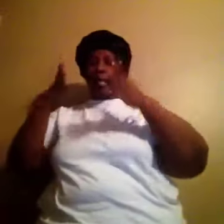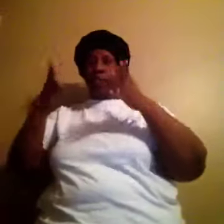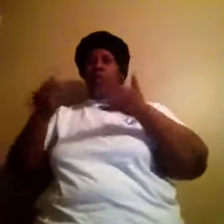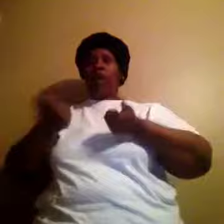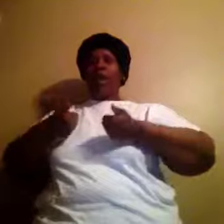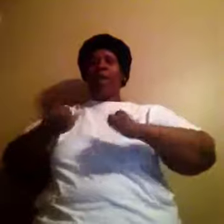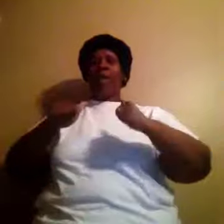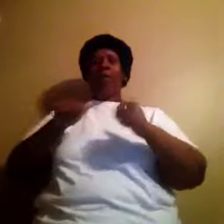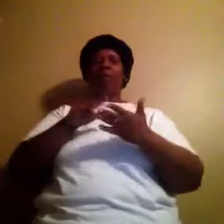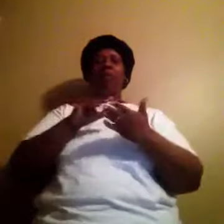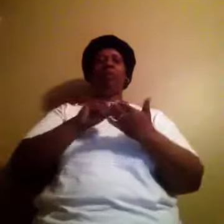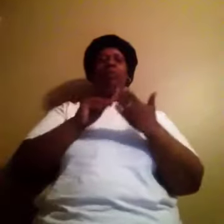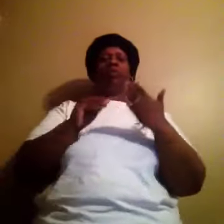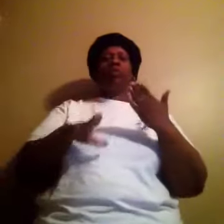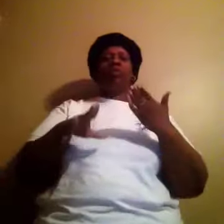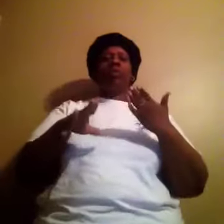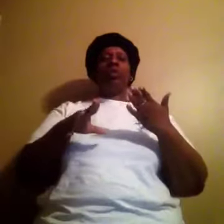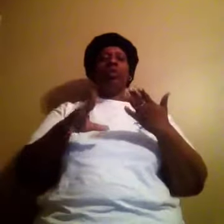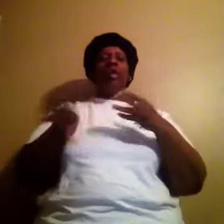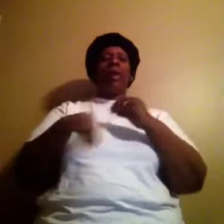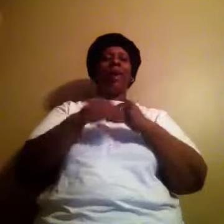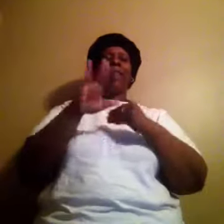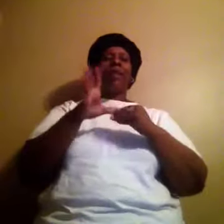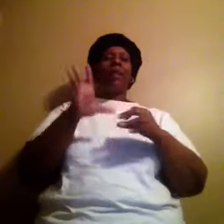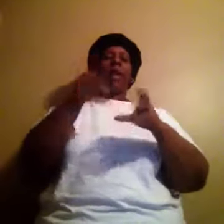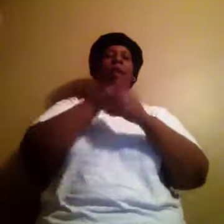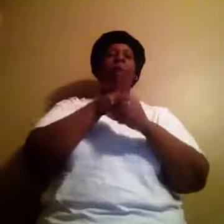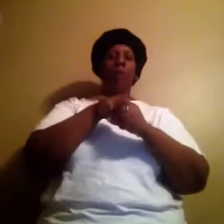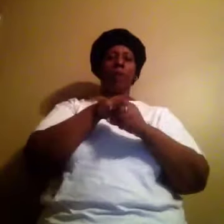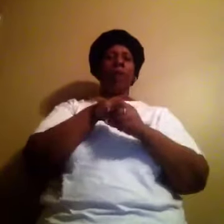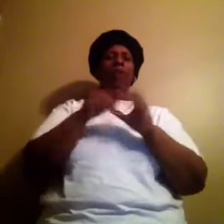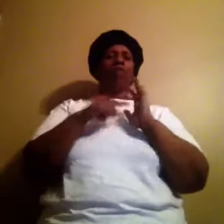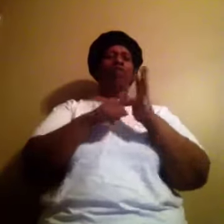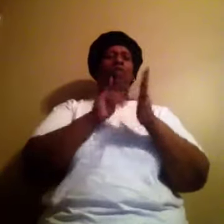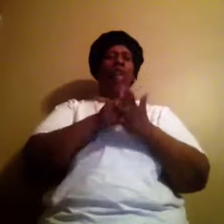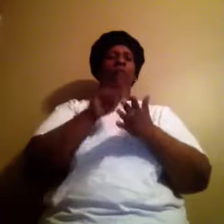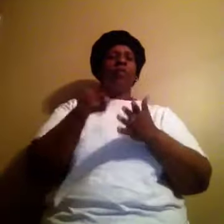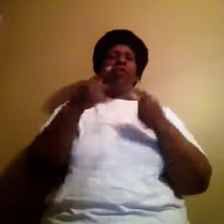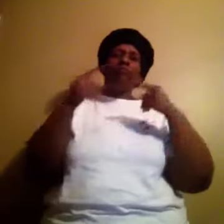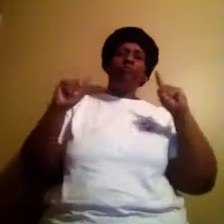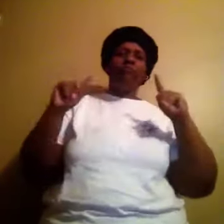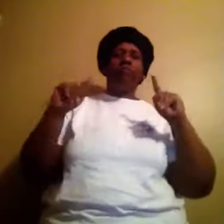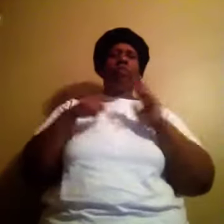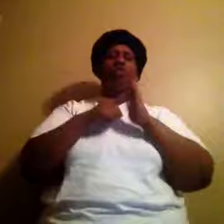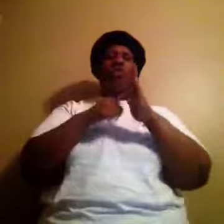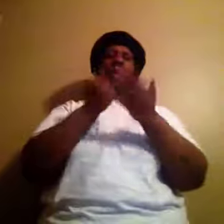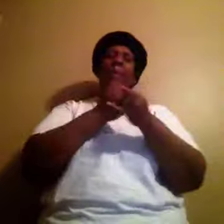always for students to have a sense of mastery of their learning and ultimately to be independent learners.